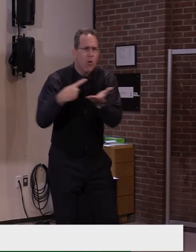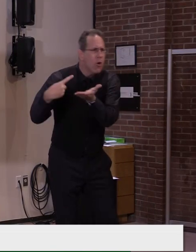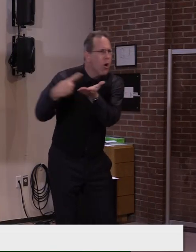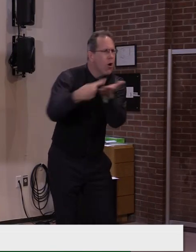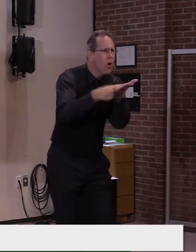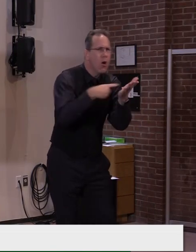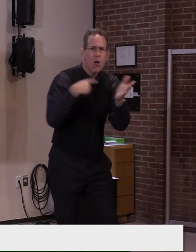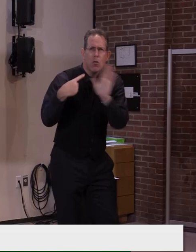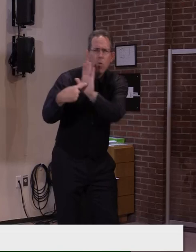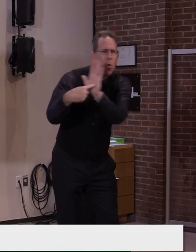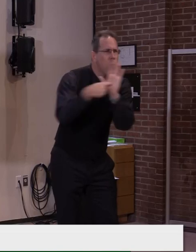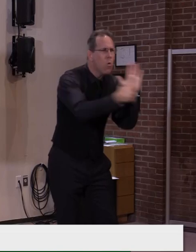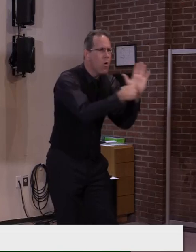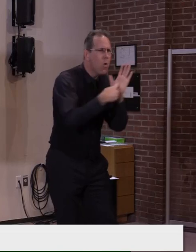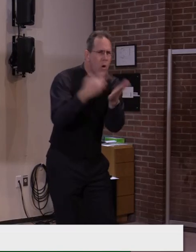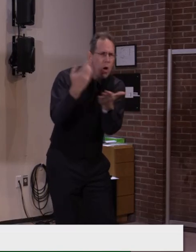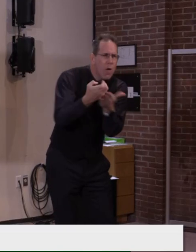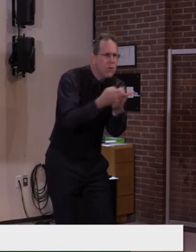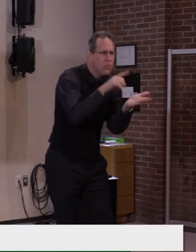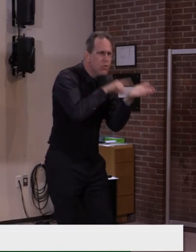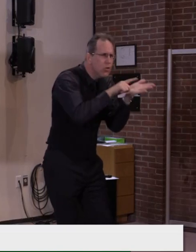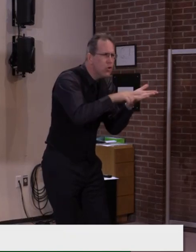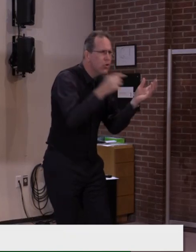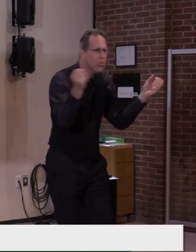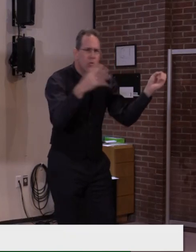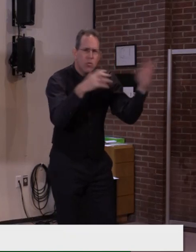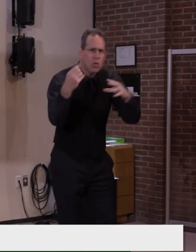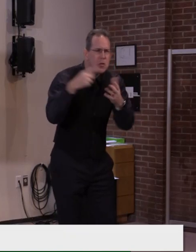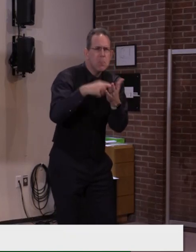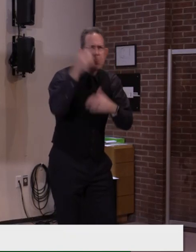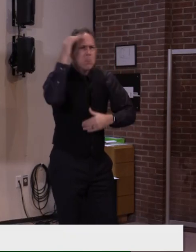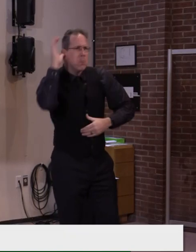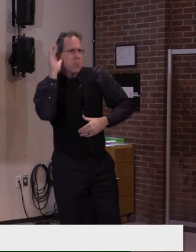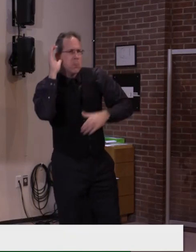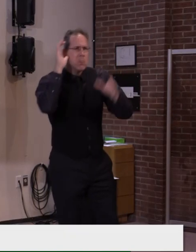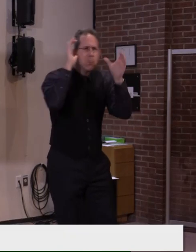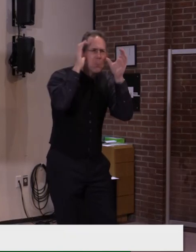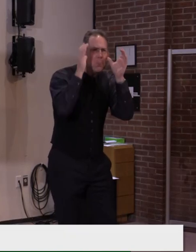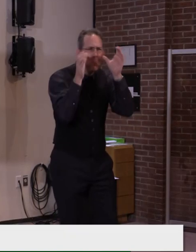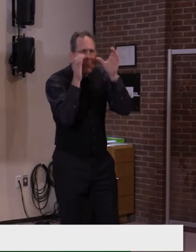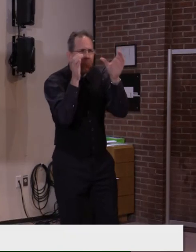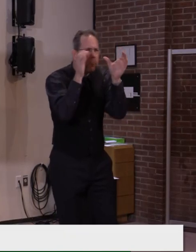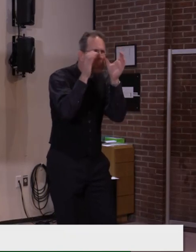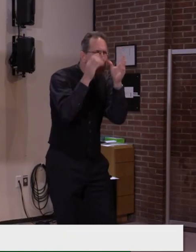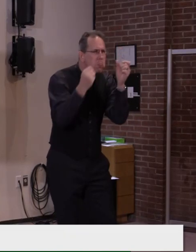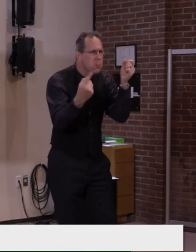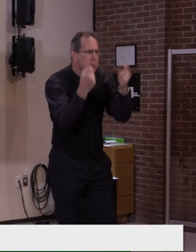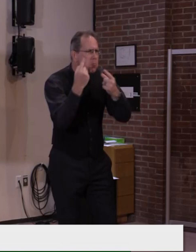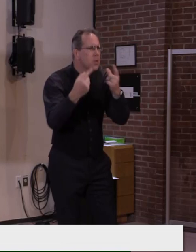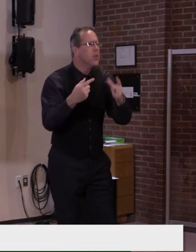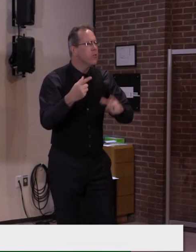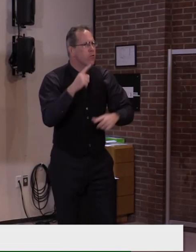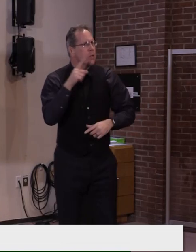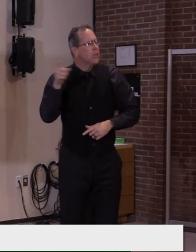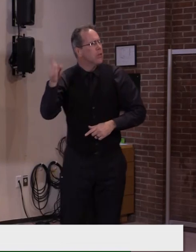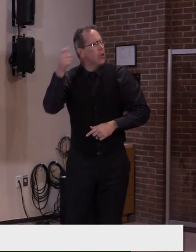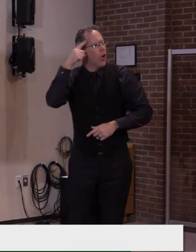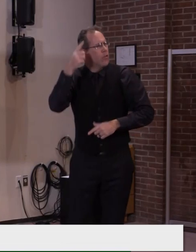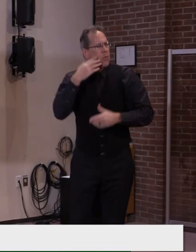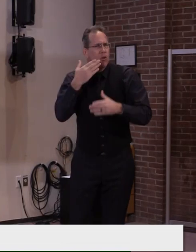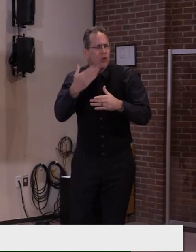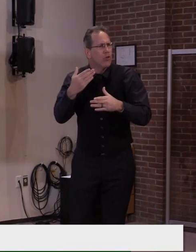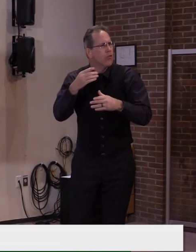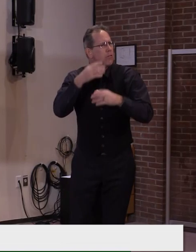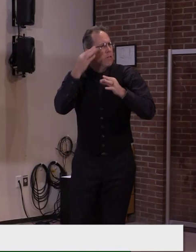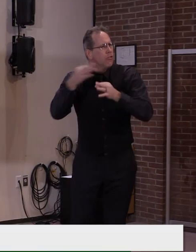no one else had thought of. And because of all of this, he made the team function better in our planning and